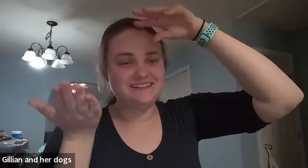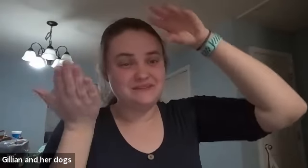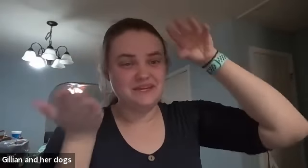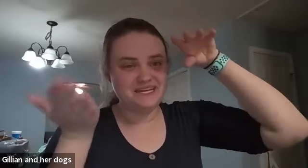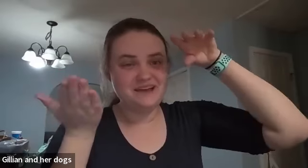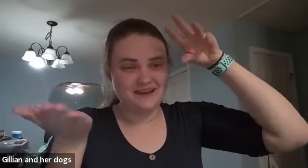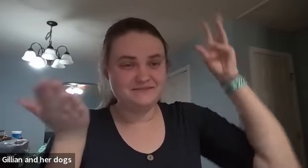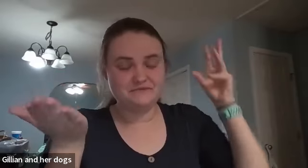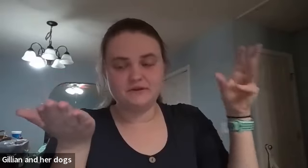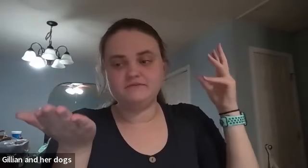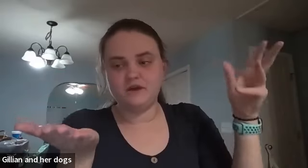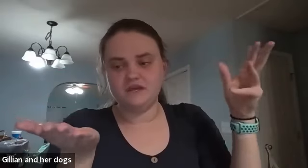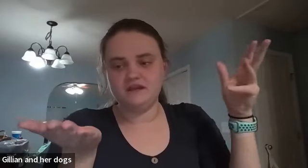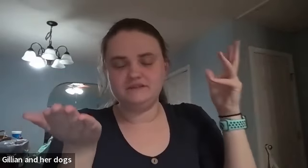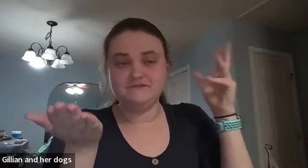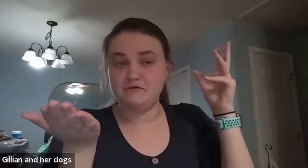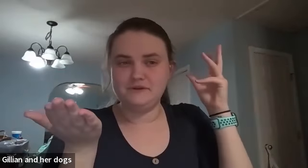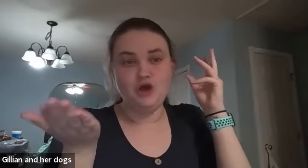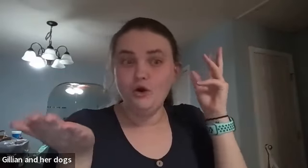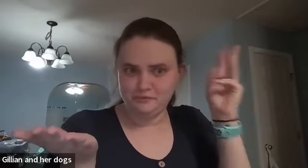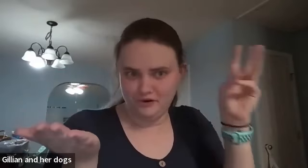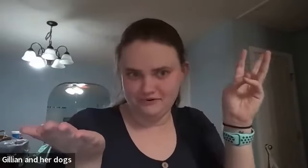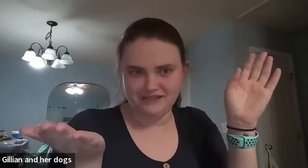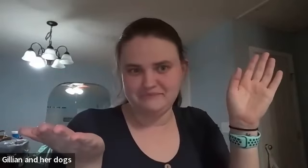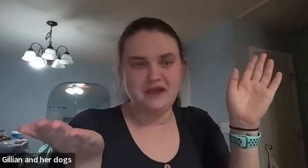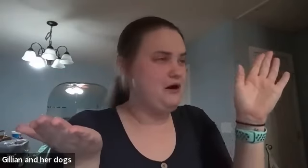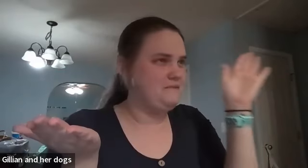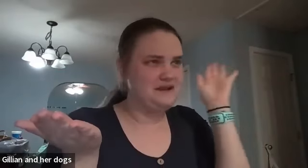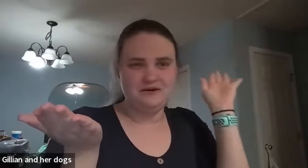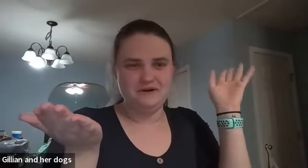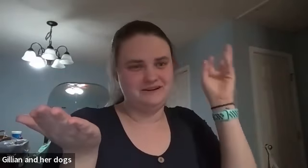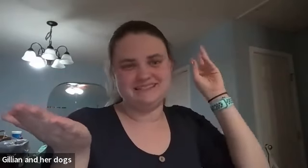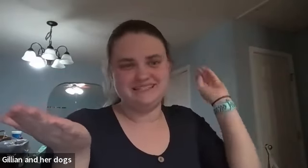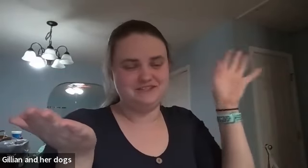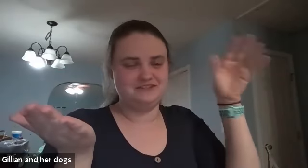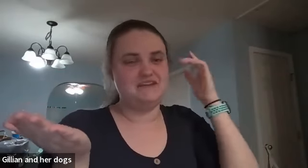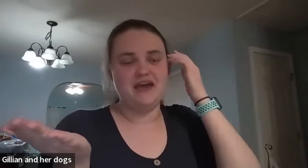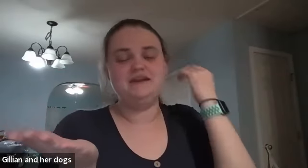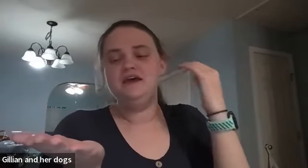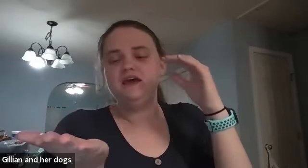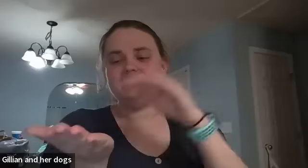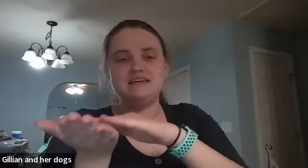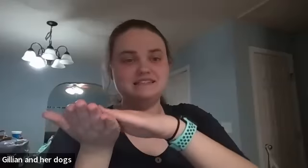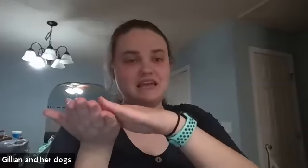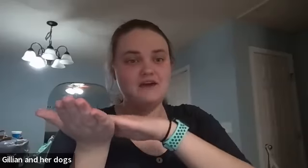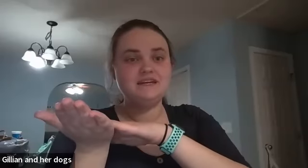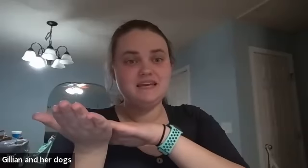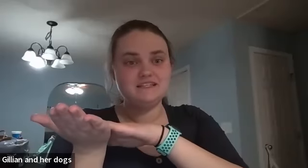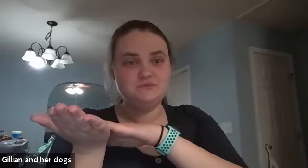the meaning kind of from it, at least if I've been told properly by all my coworkers and teachers that I've had, is that it's like having a textbook